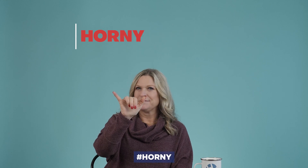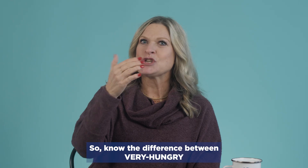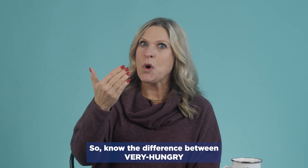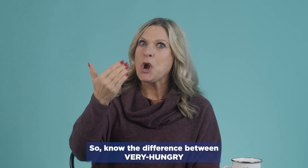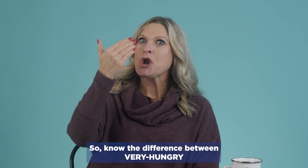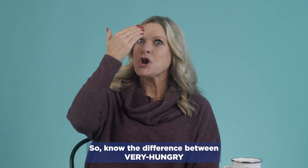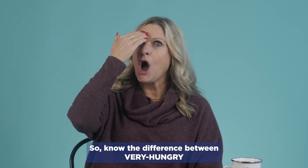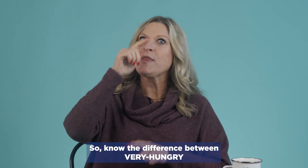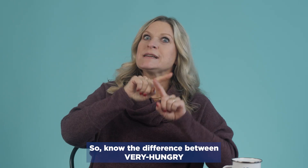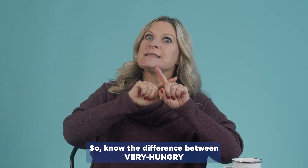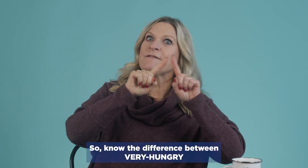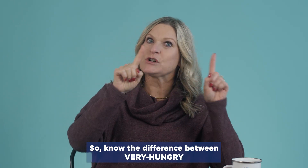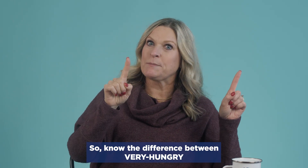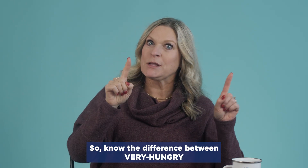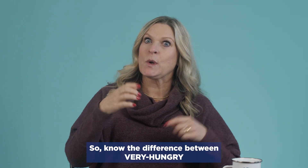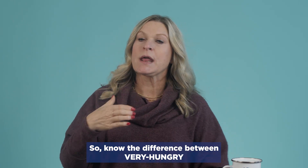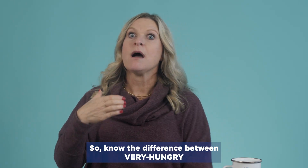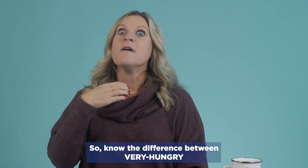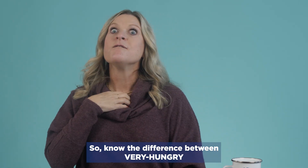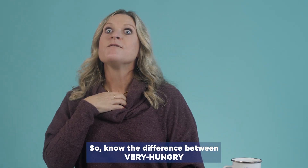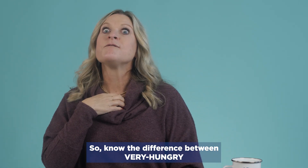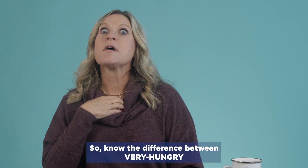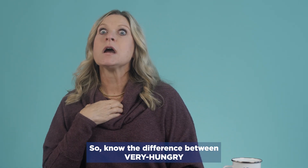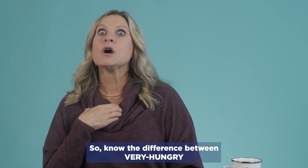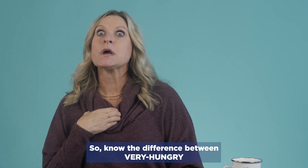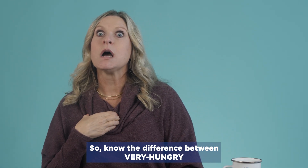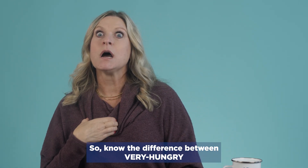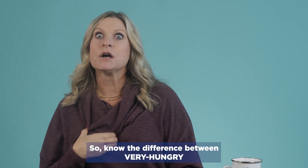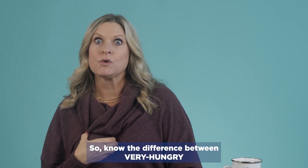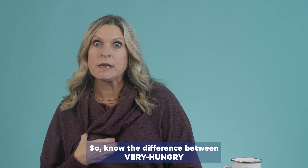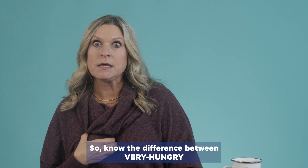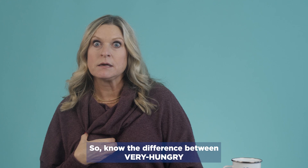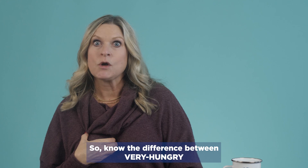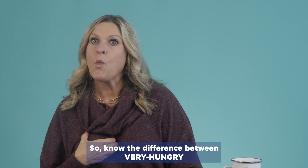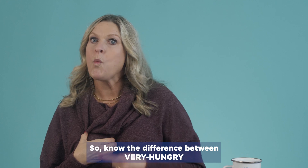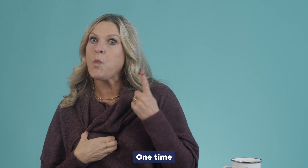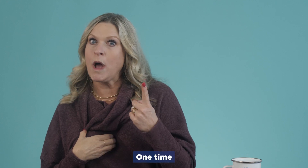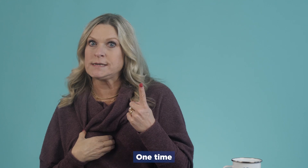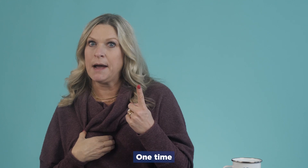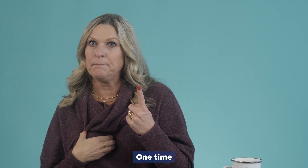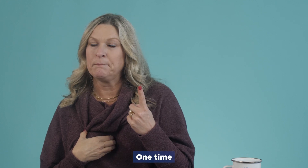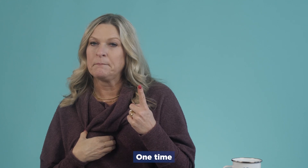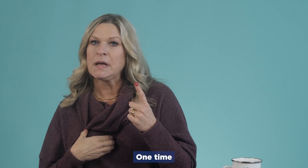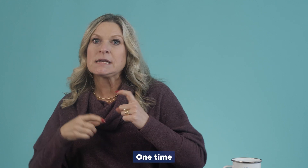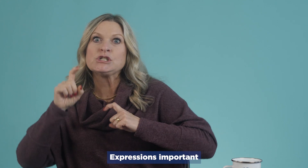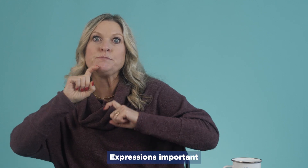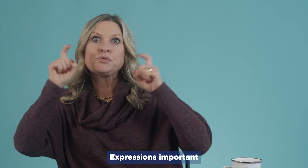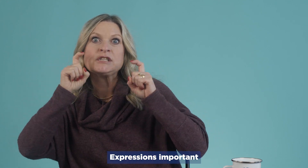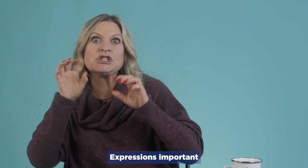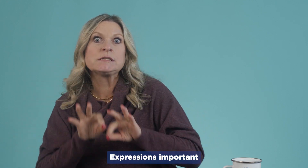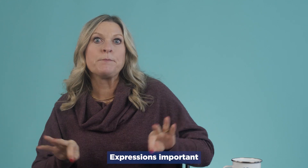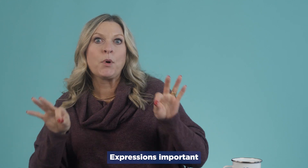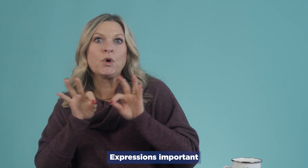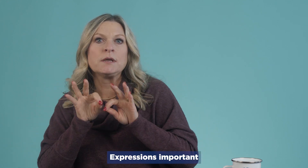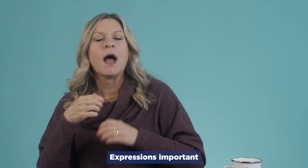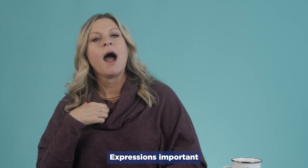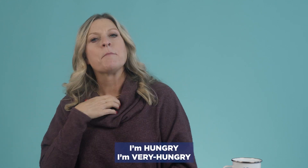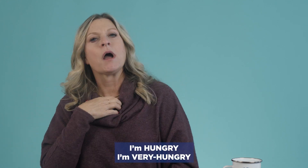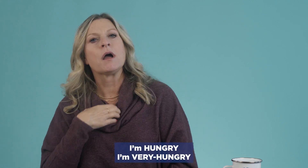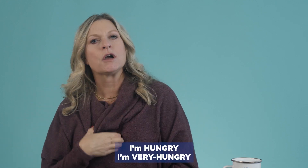So, know the difference between very hungry. One time, expression's important, but